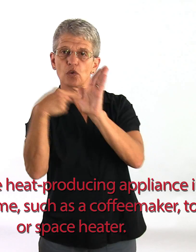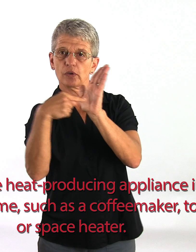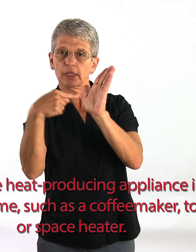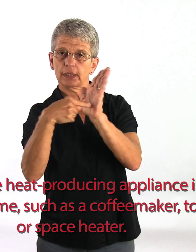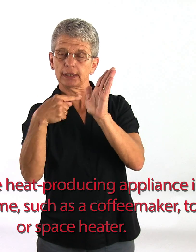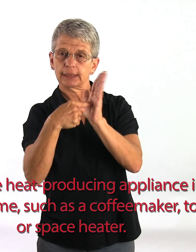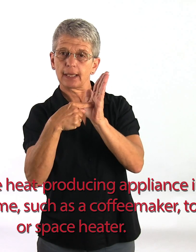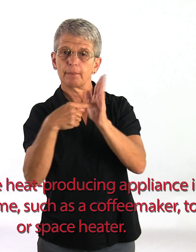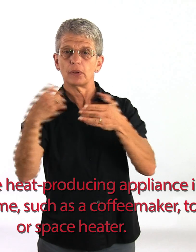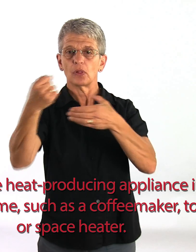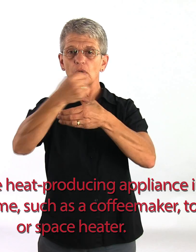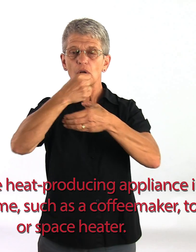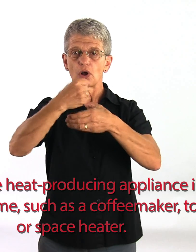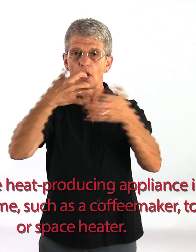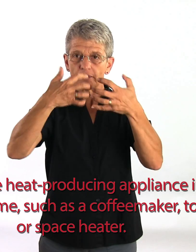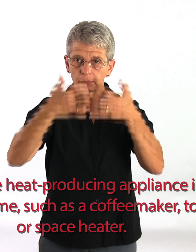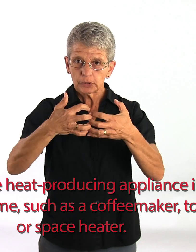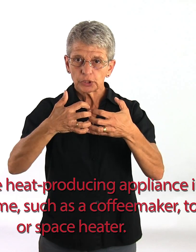toaster, or space heater.